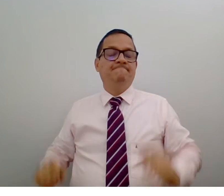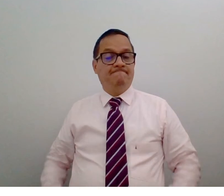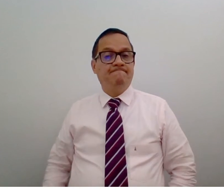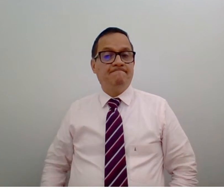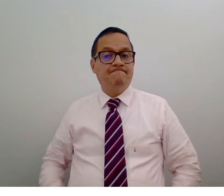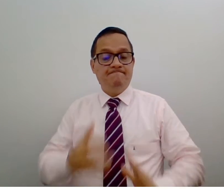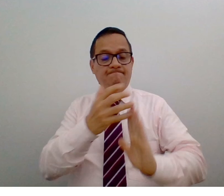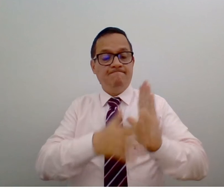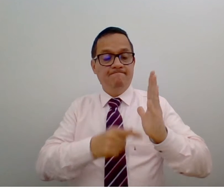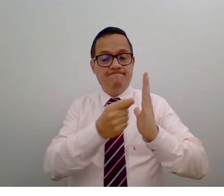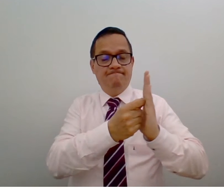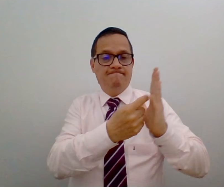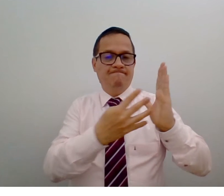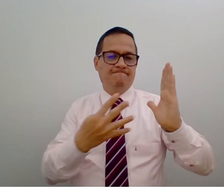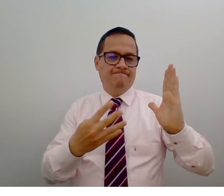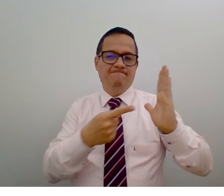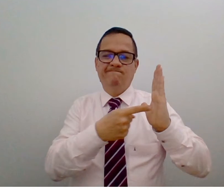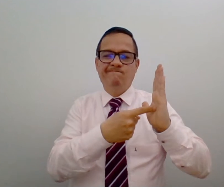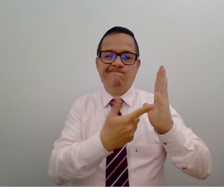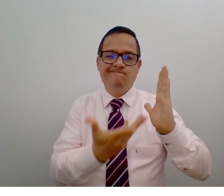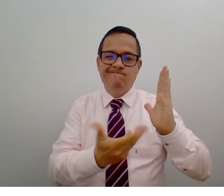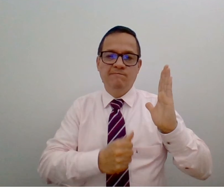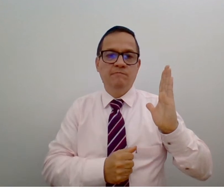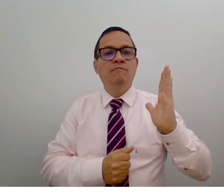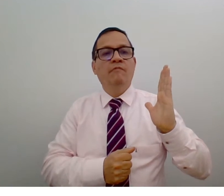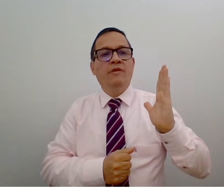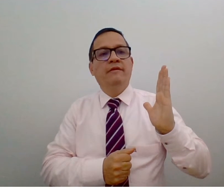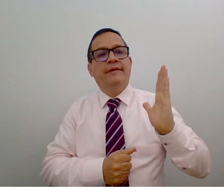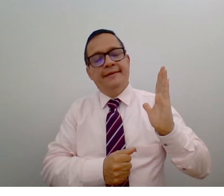Fourth evaluation criterion: